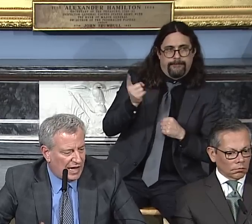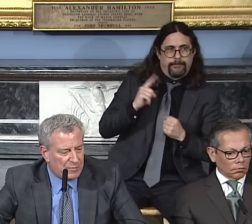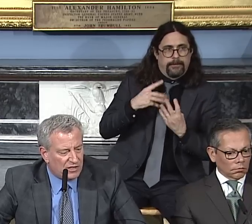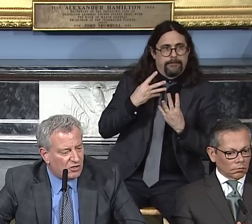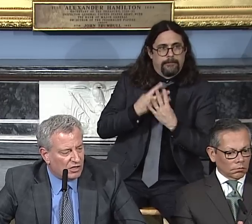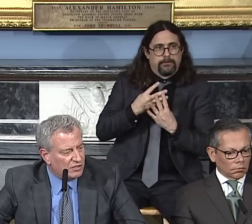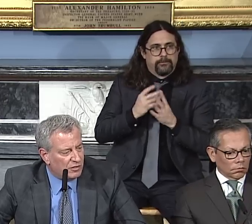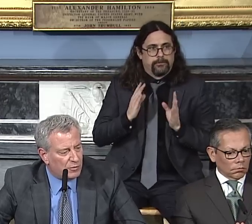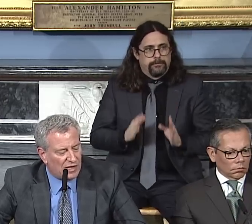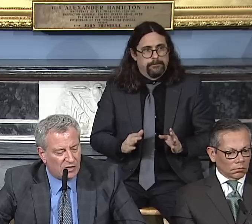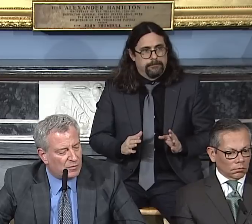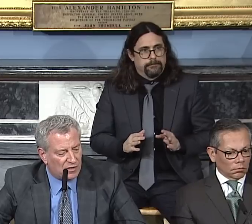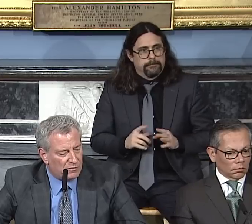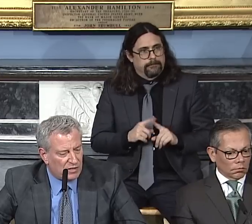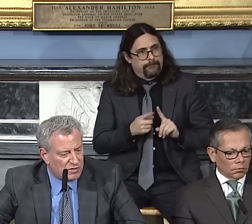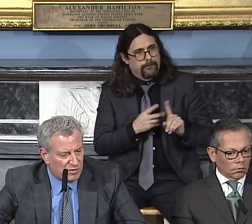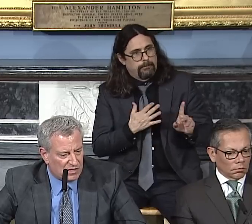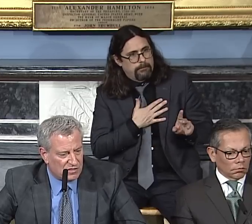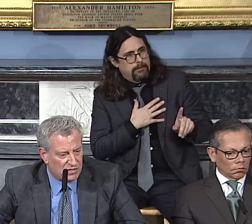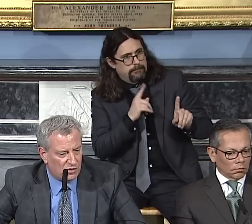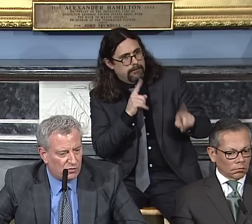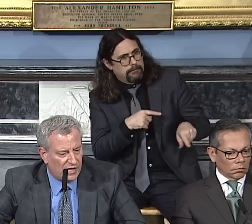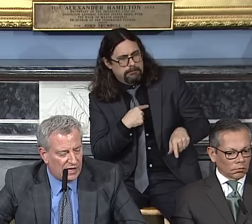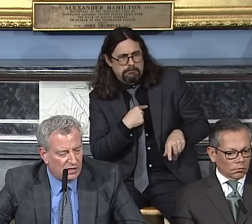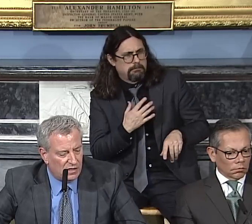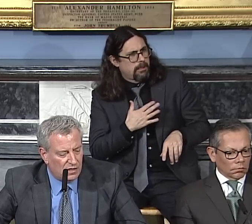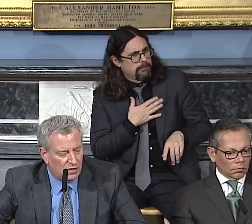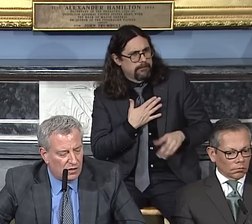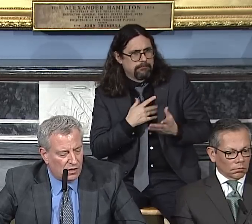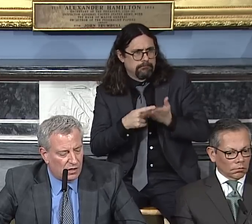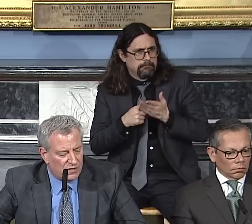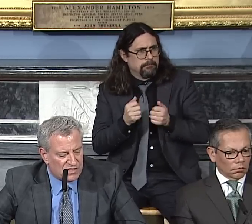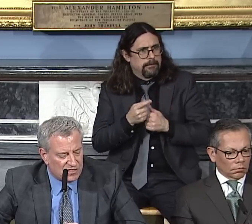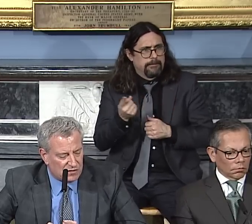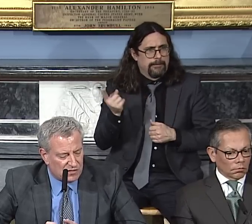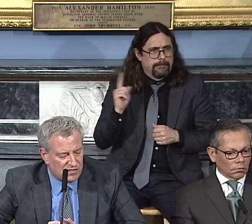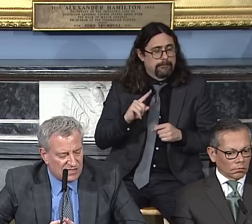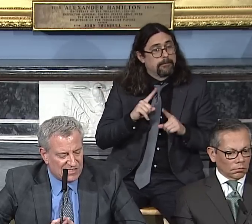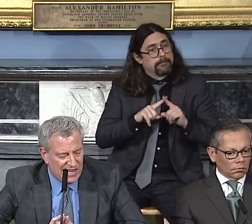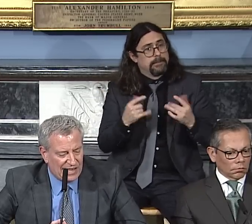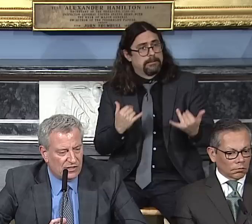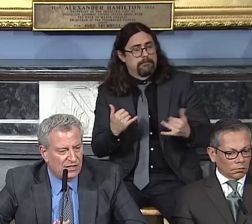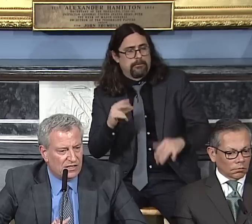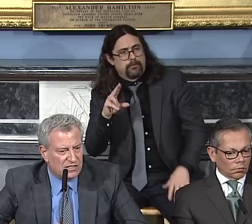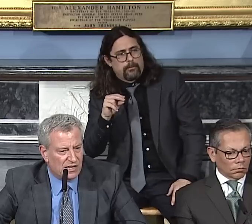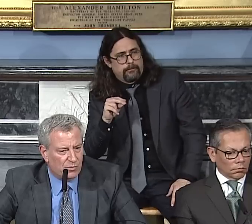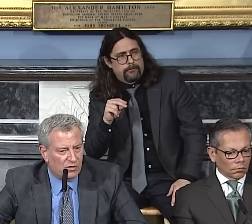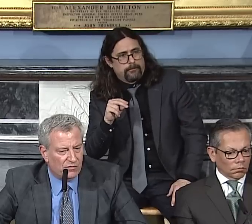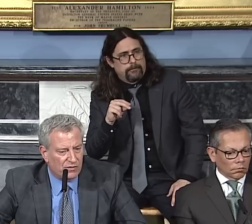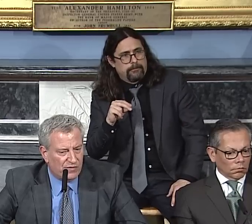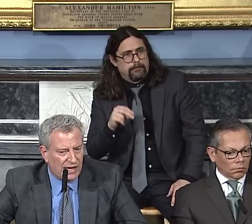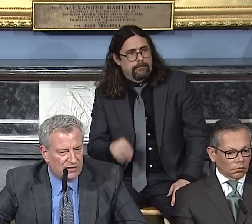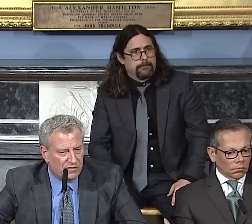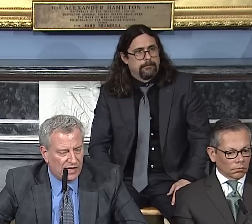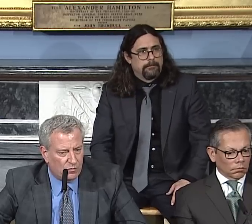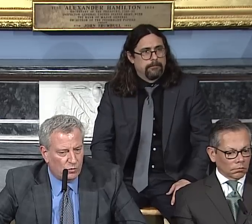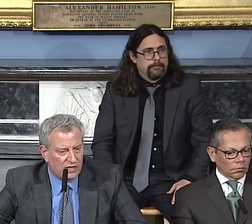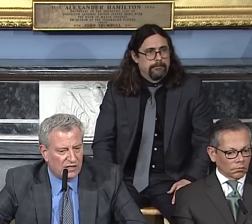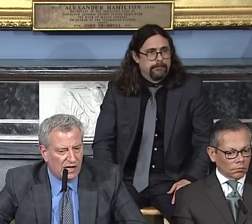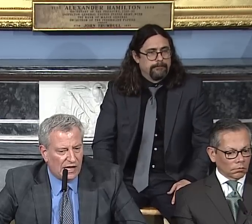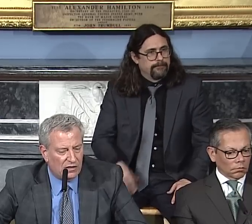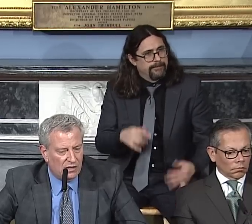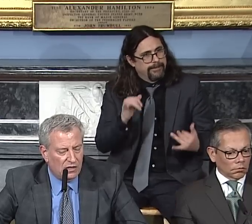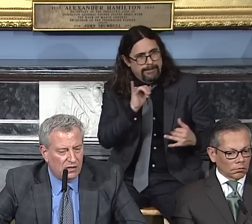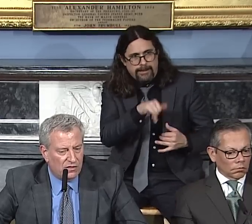I'd be happy to talk to them about it, but my immediate response is no, that this is exactly an example of the fact that